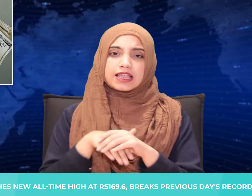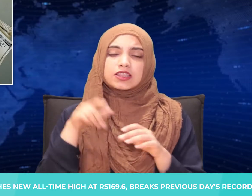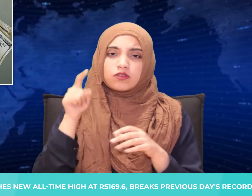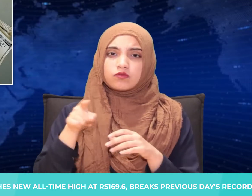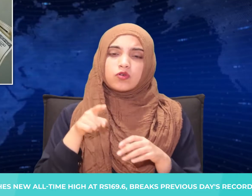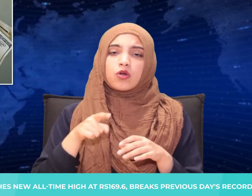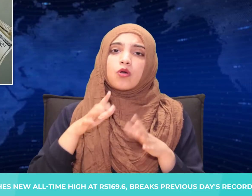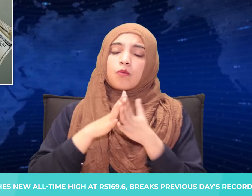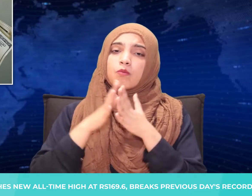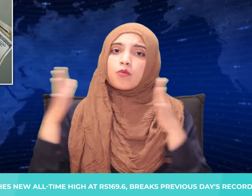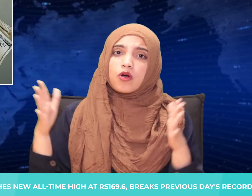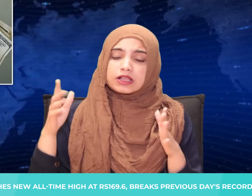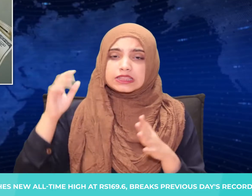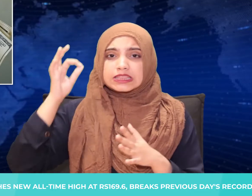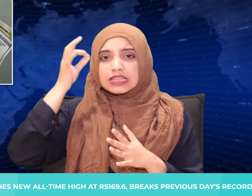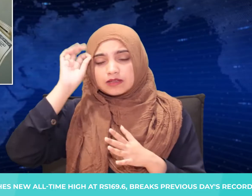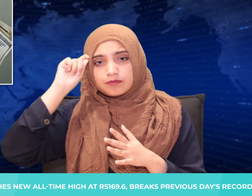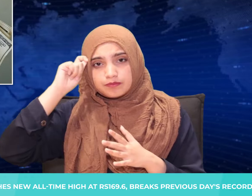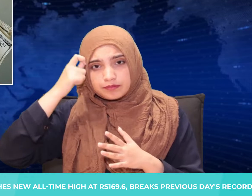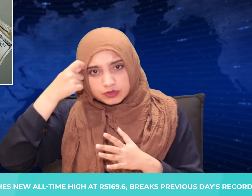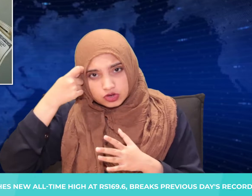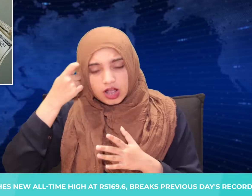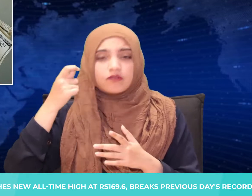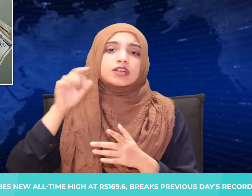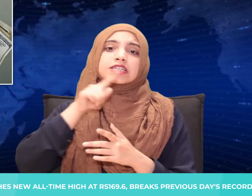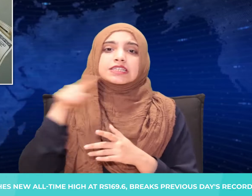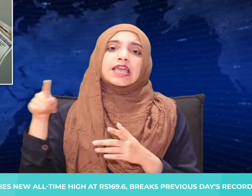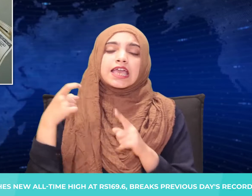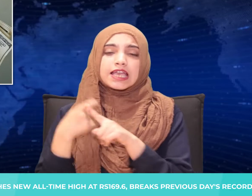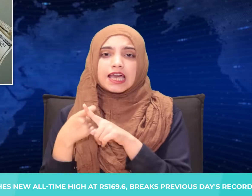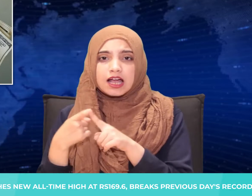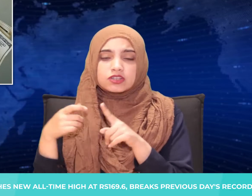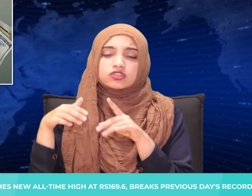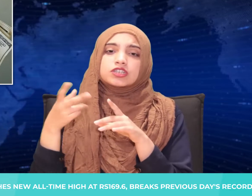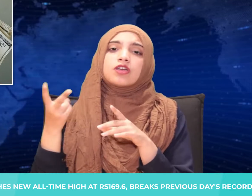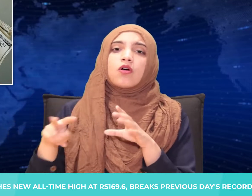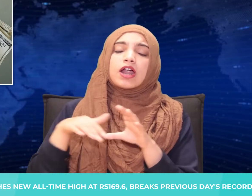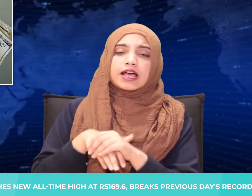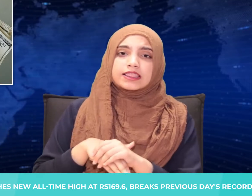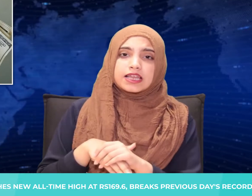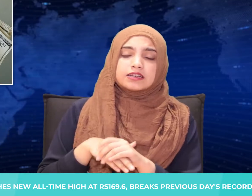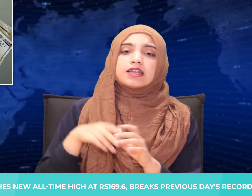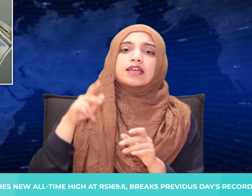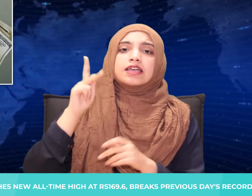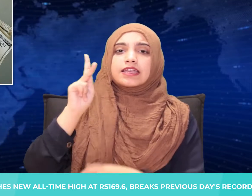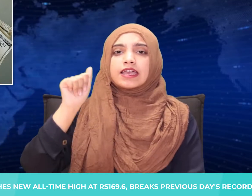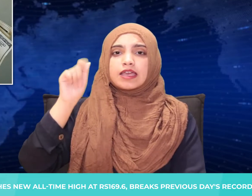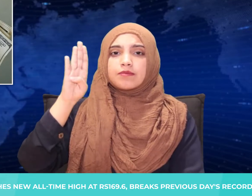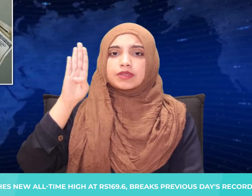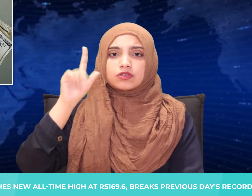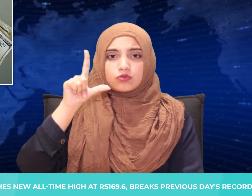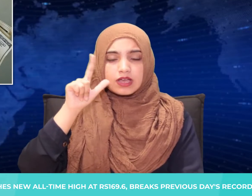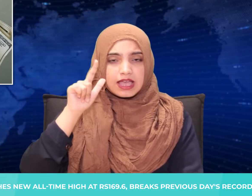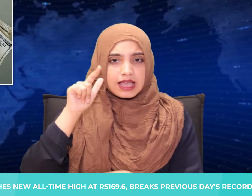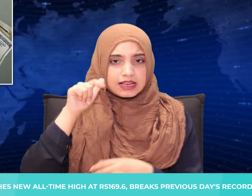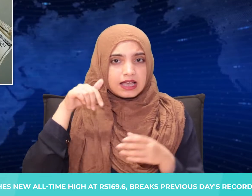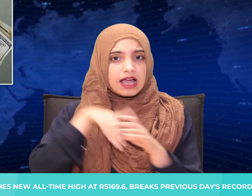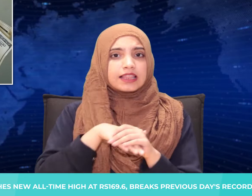from Peshawar to Karachi after the change of government in Kabul. They said the dollar buying from the